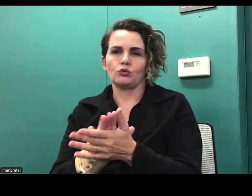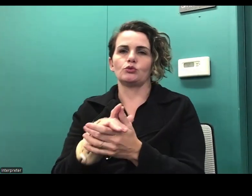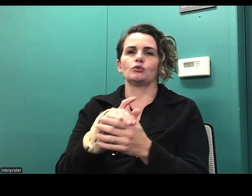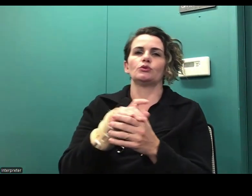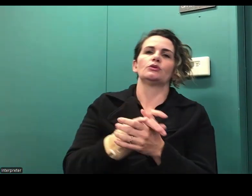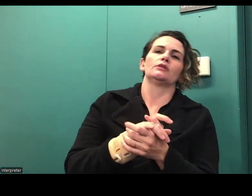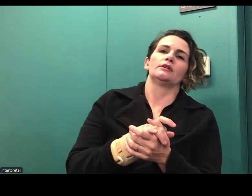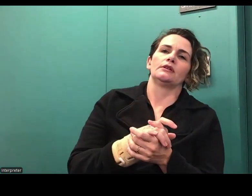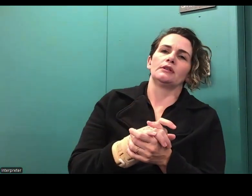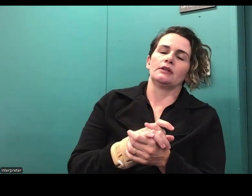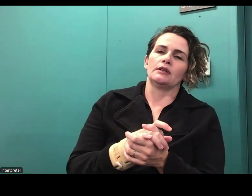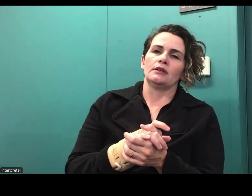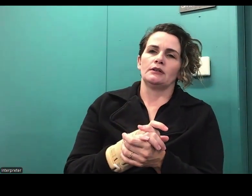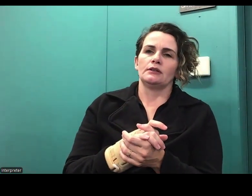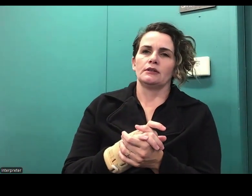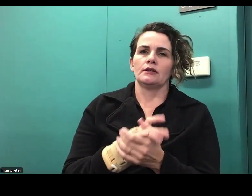locker rooms.